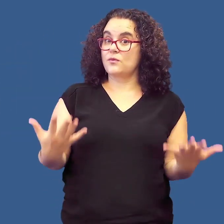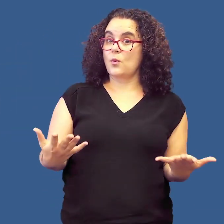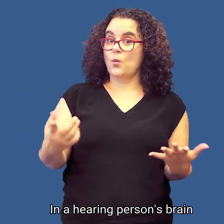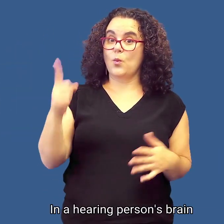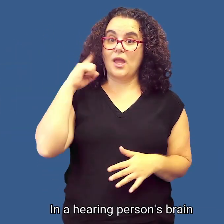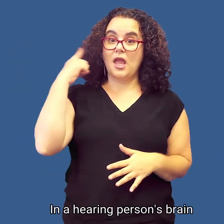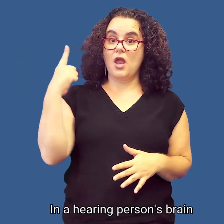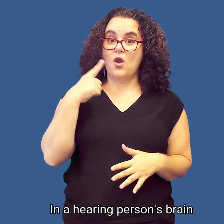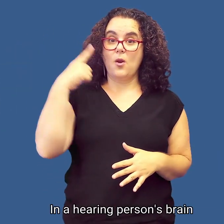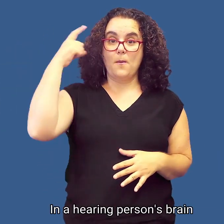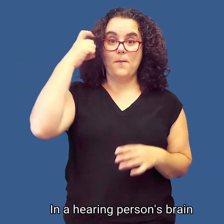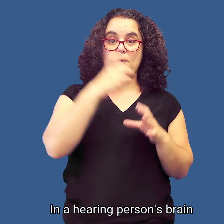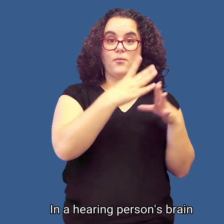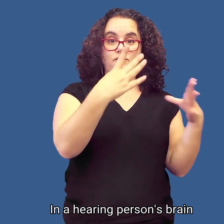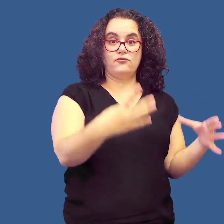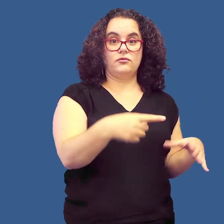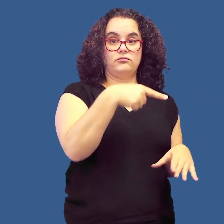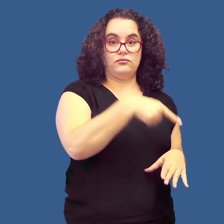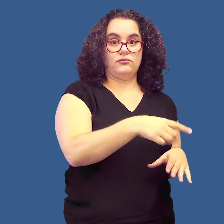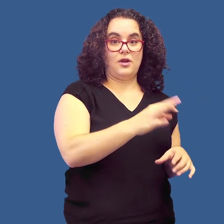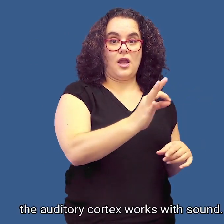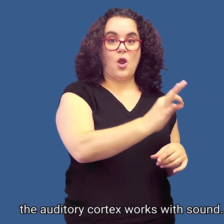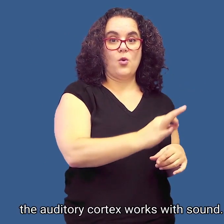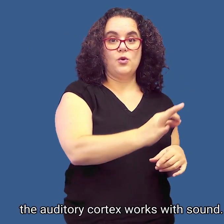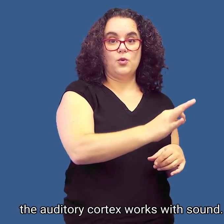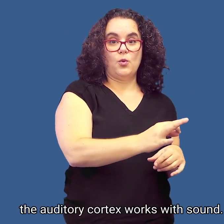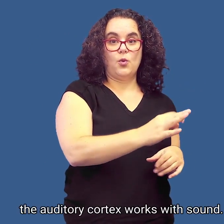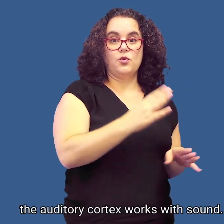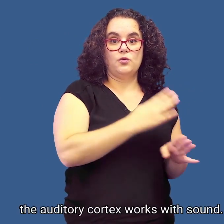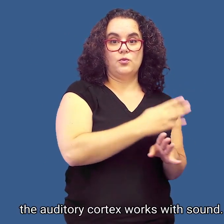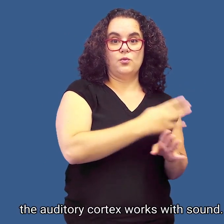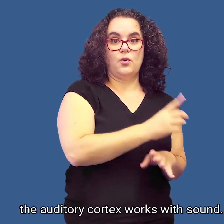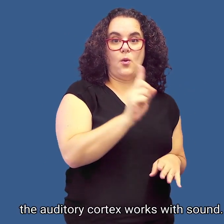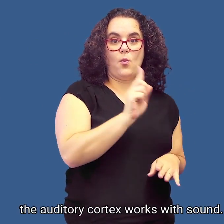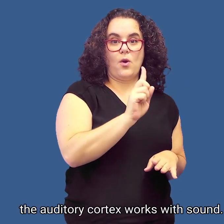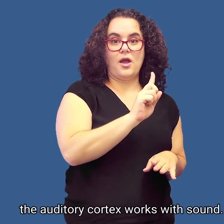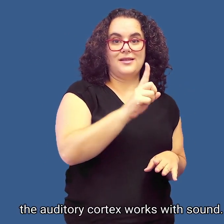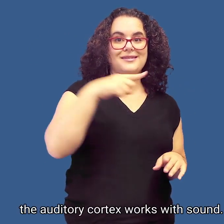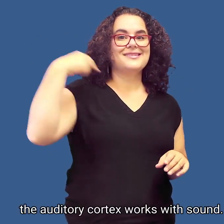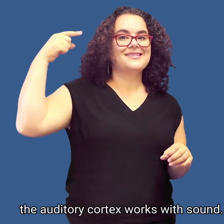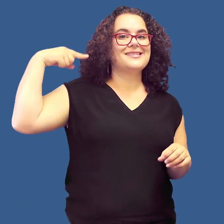In a hearing person's brain, the auditory cortex works with sound.